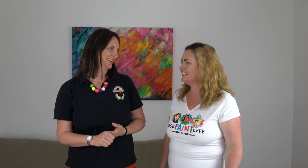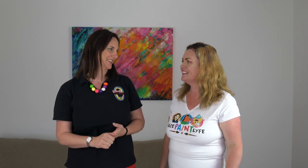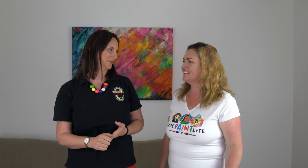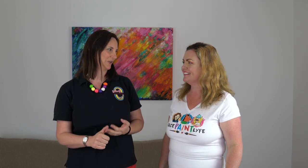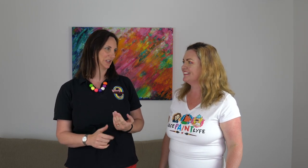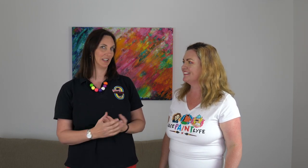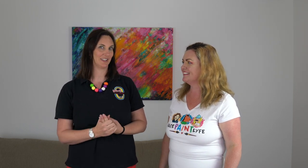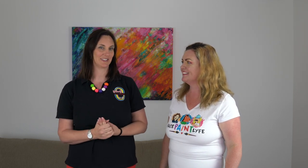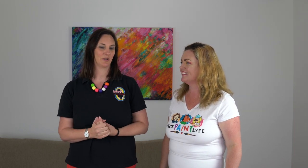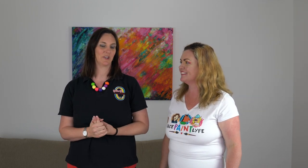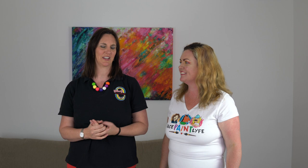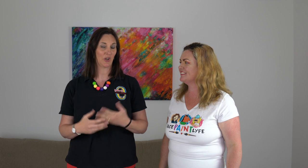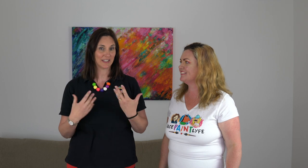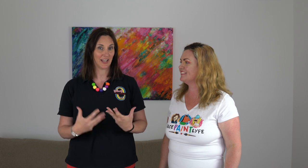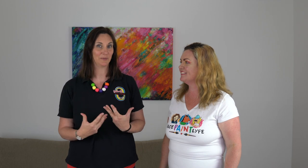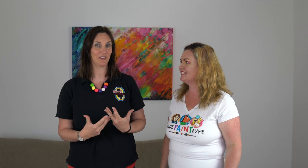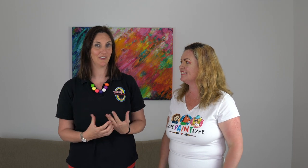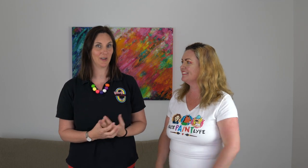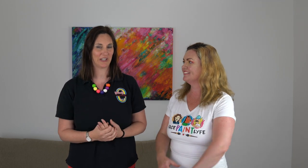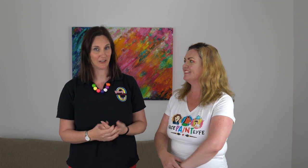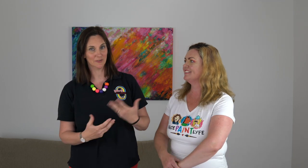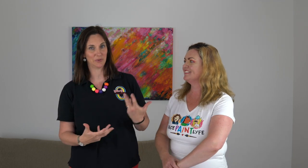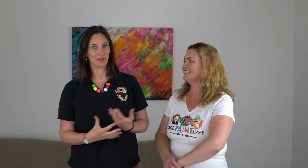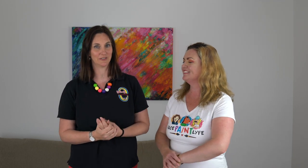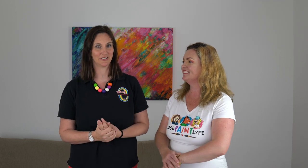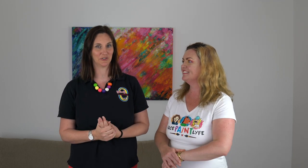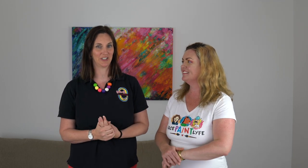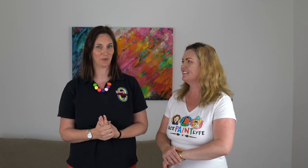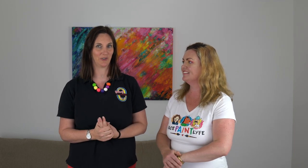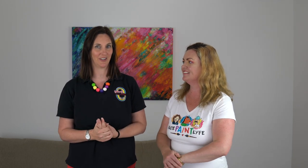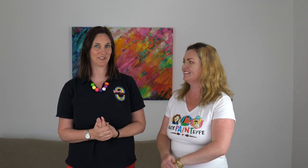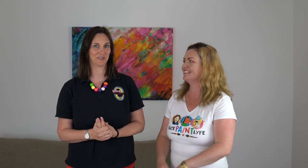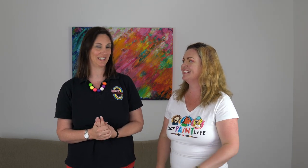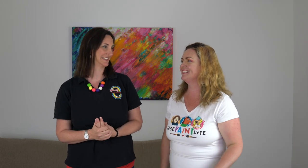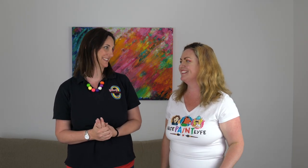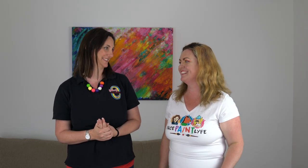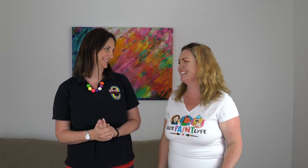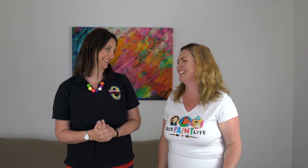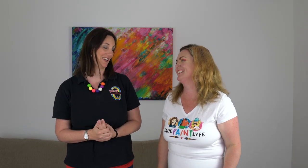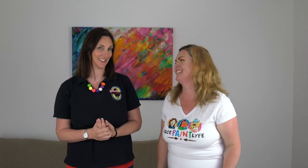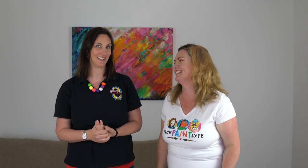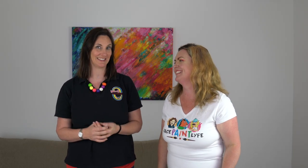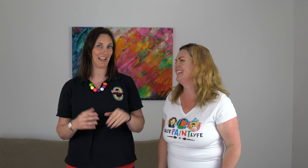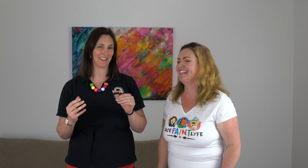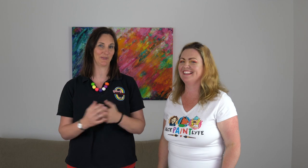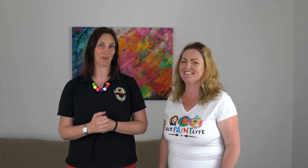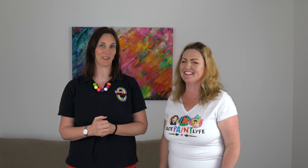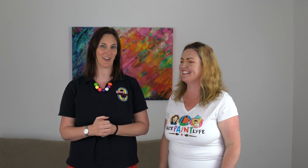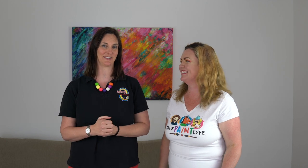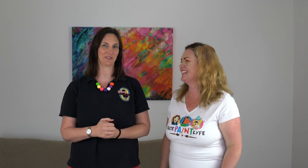the following year. So I'm like, can I come along? I'm an adult, but I'll just join in with your high school kids. So I did. I sat in with all the high school